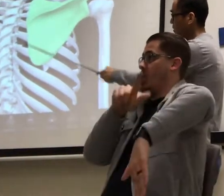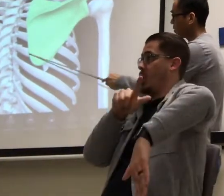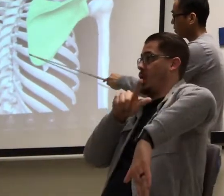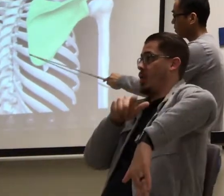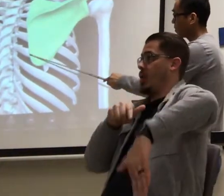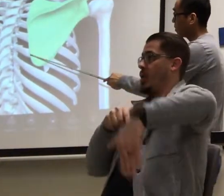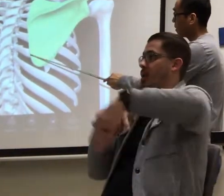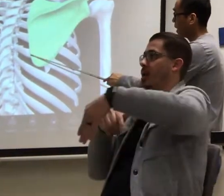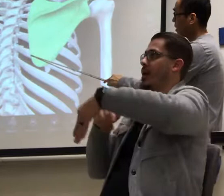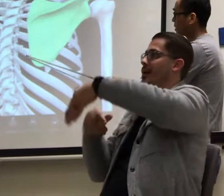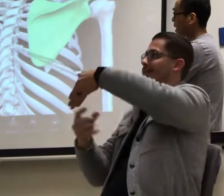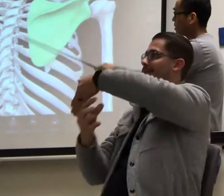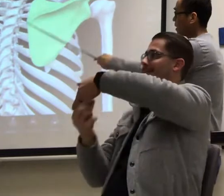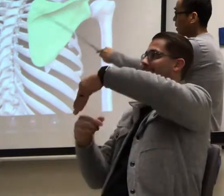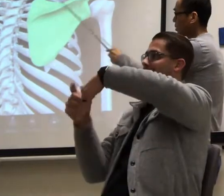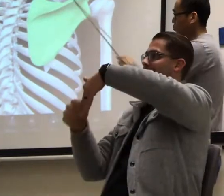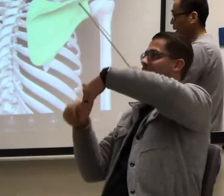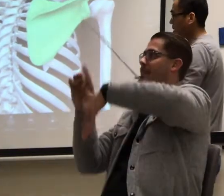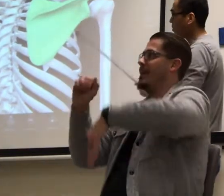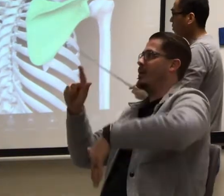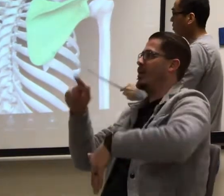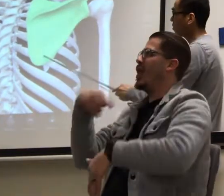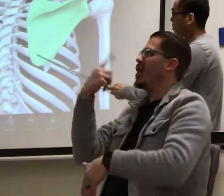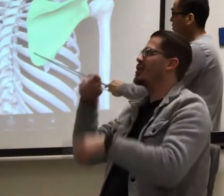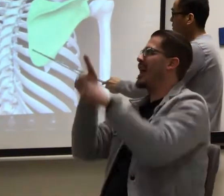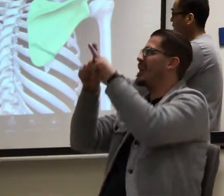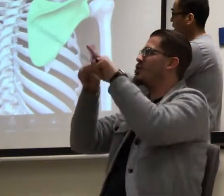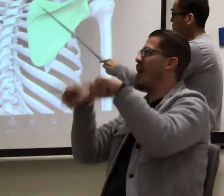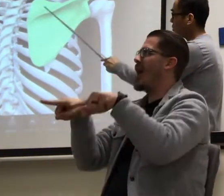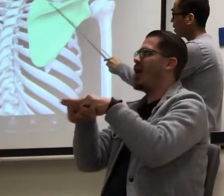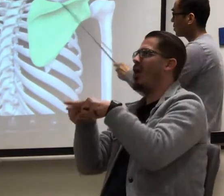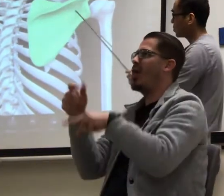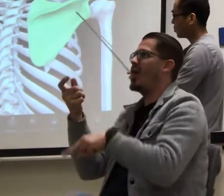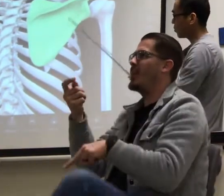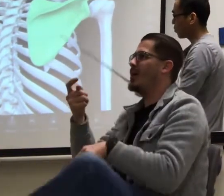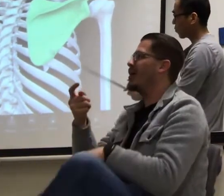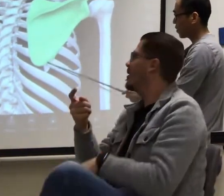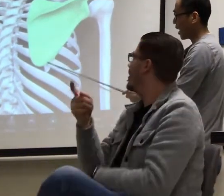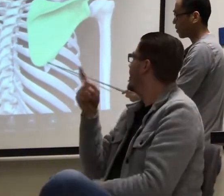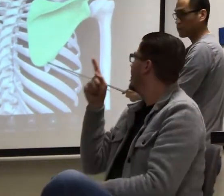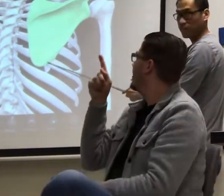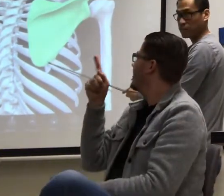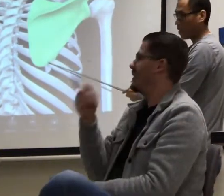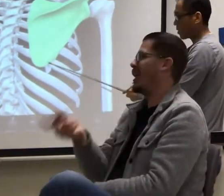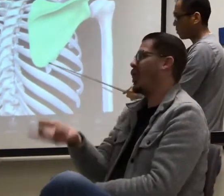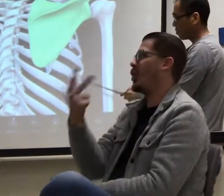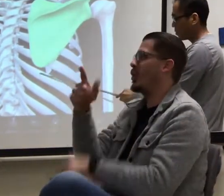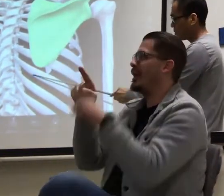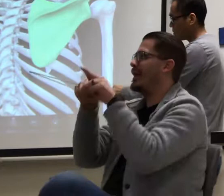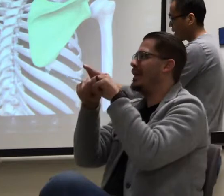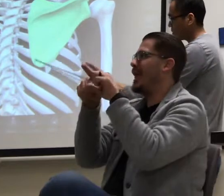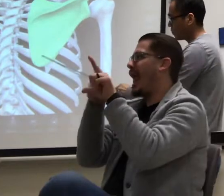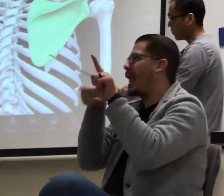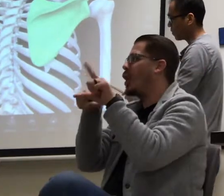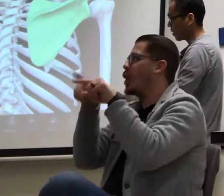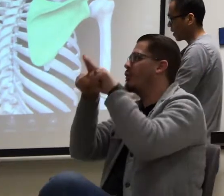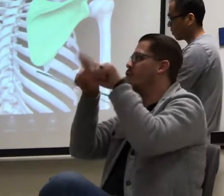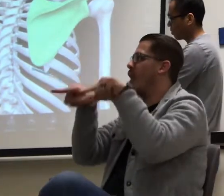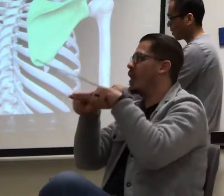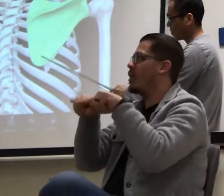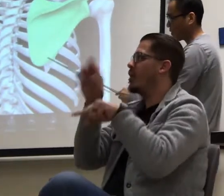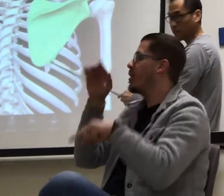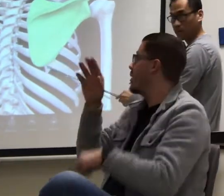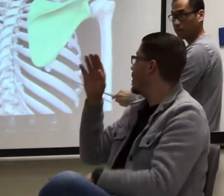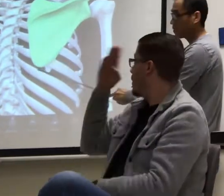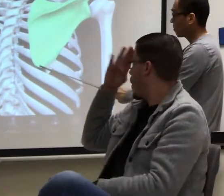is medial. And it's kind of shaped like a triangle, like 1, 2, 3 angles of a triangle. Know that inferior